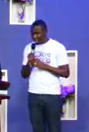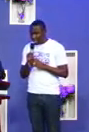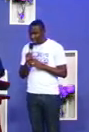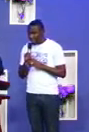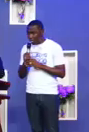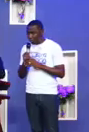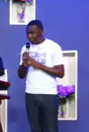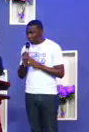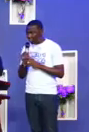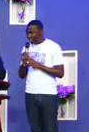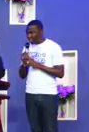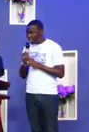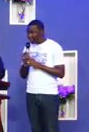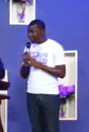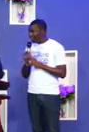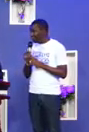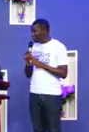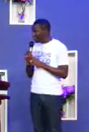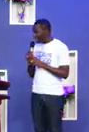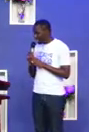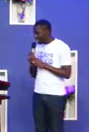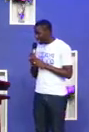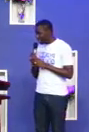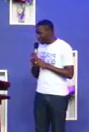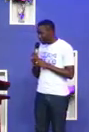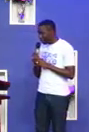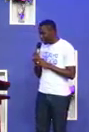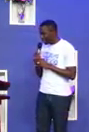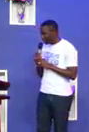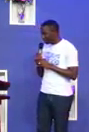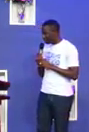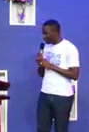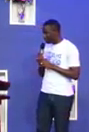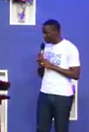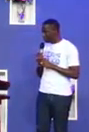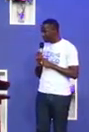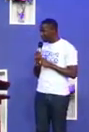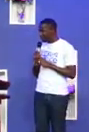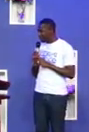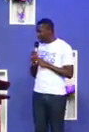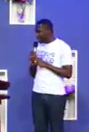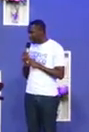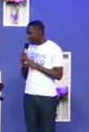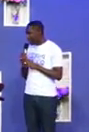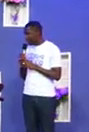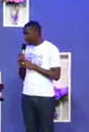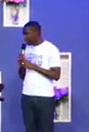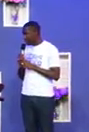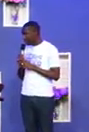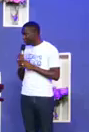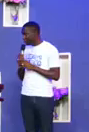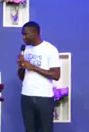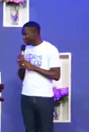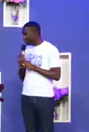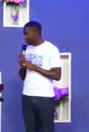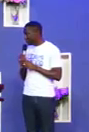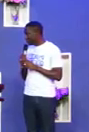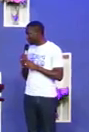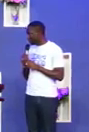Time had come when I'm very tired, but she was standing in prayer. I want to thank